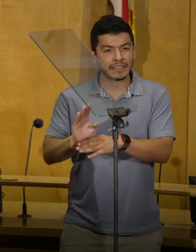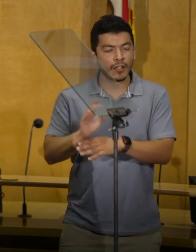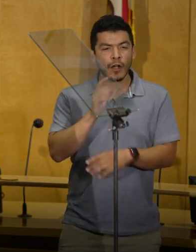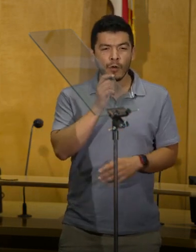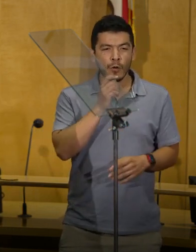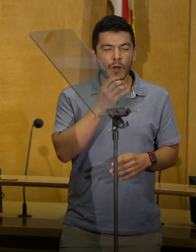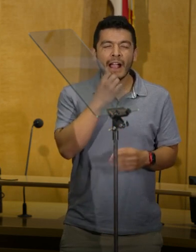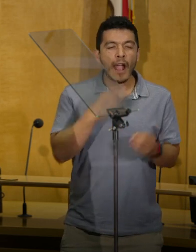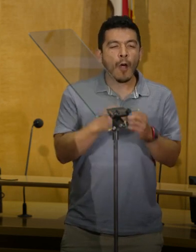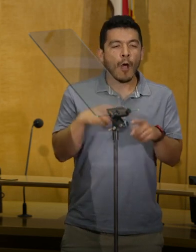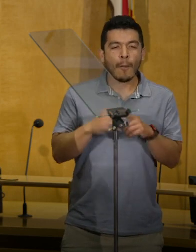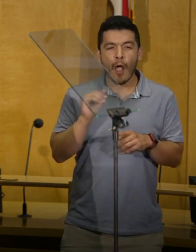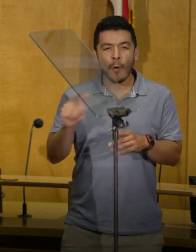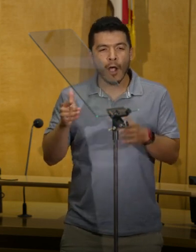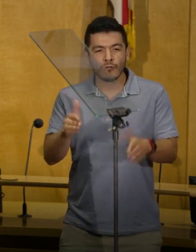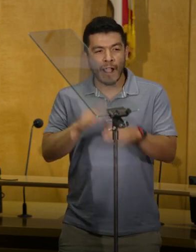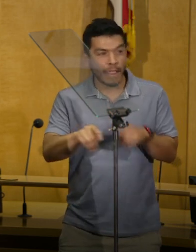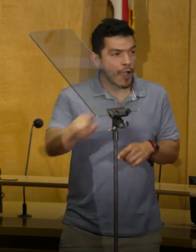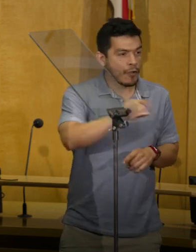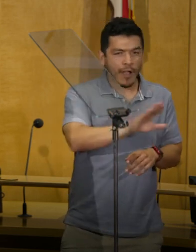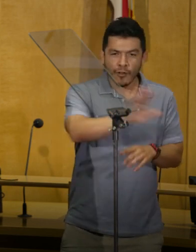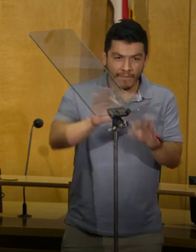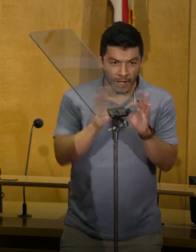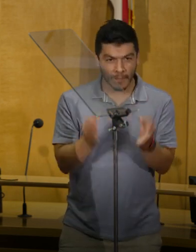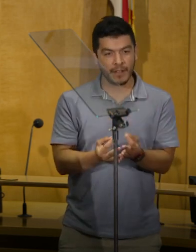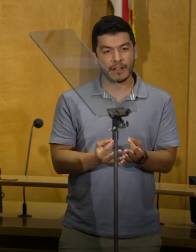Who cares more about Wall Street than you and your family?